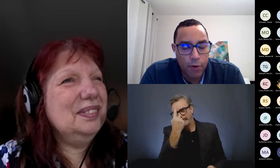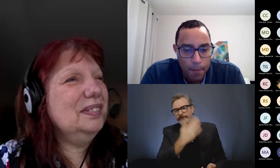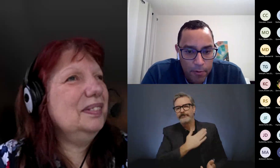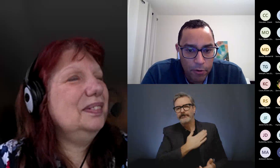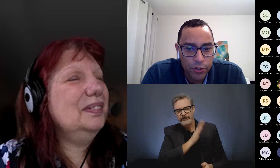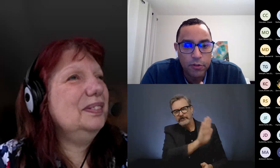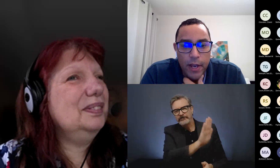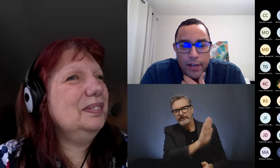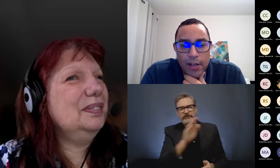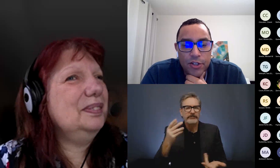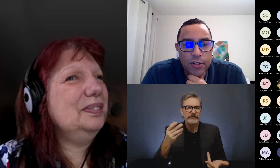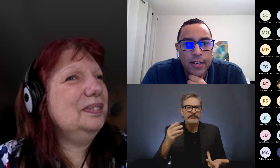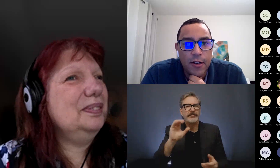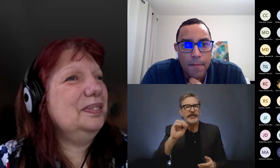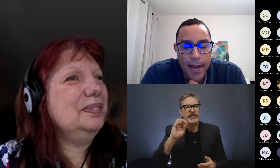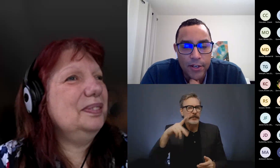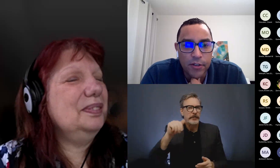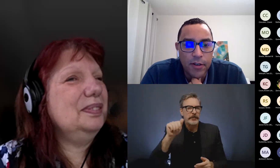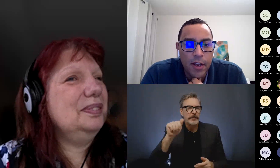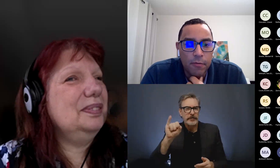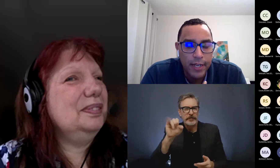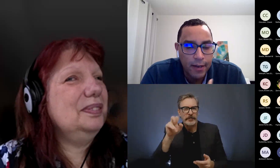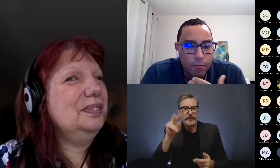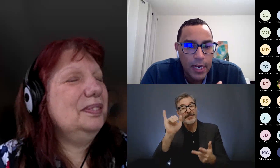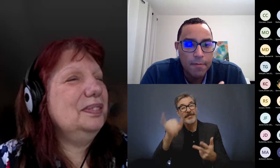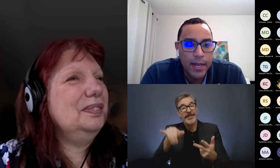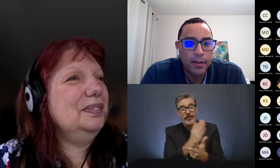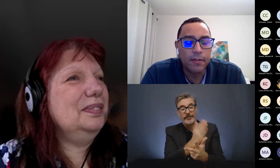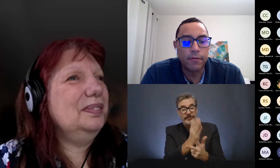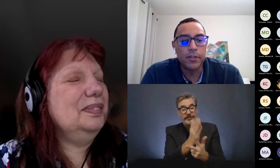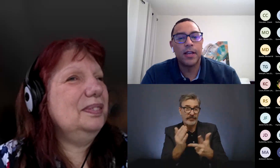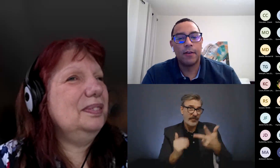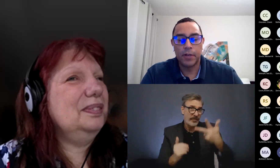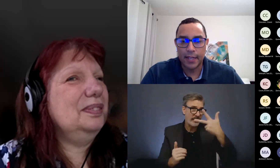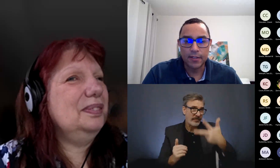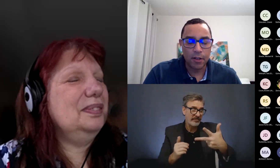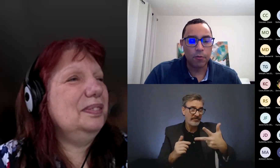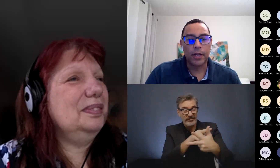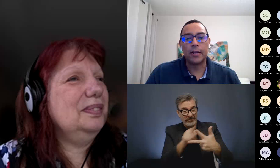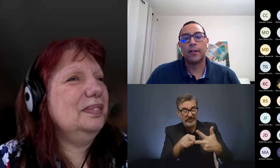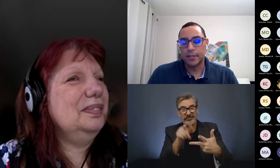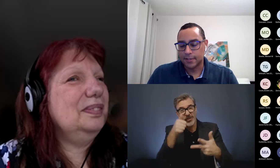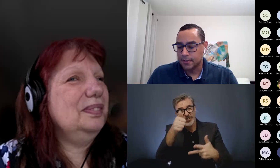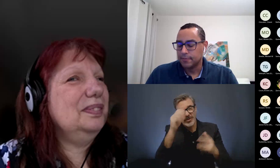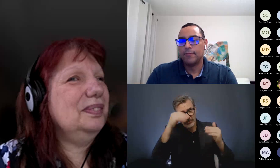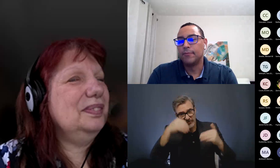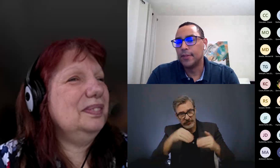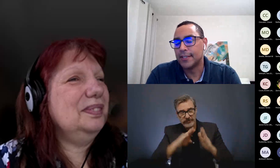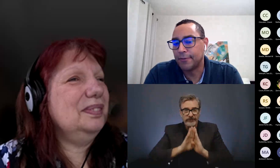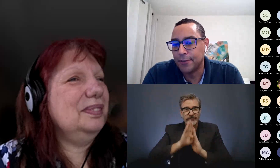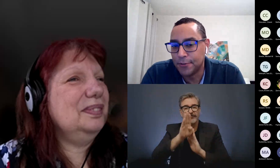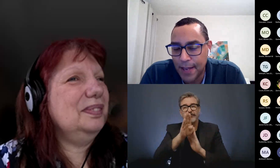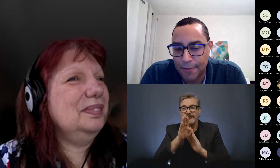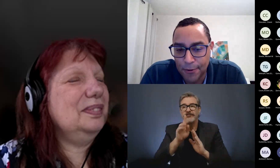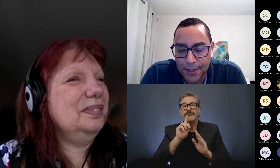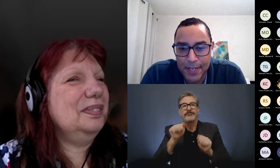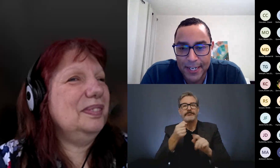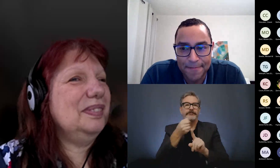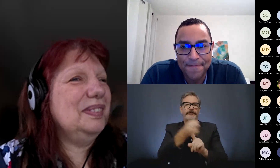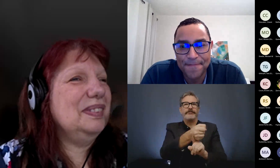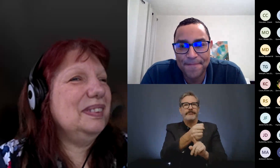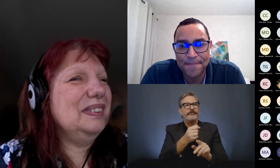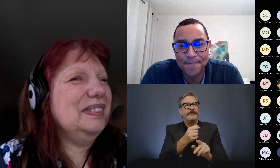listening, proper emotional regulation, and compassion, we can really make a difference, and we can start working on this afternoon